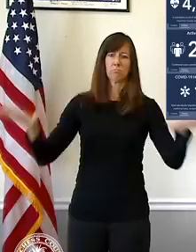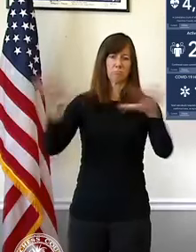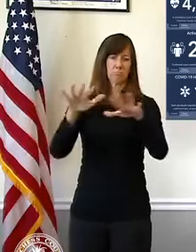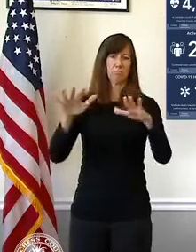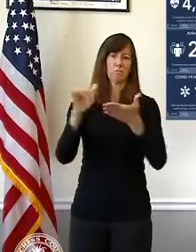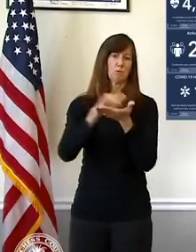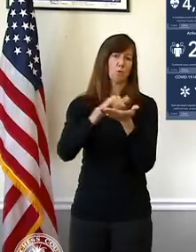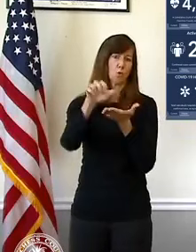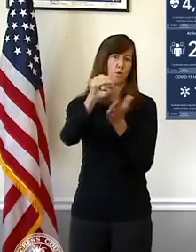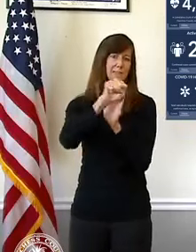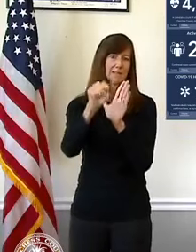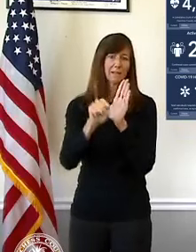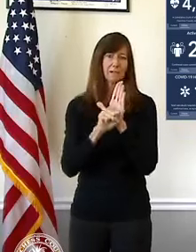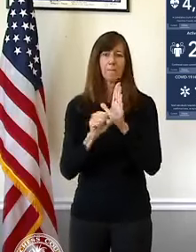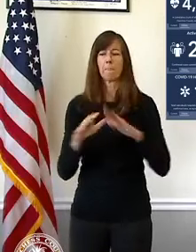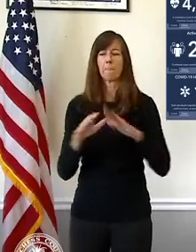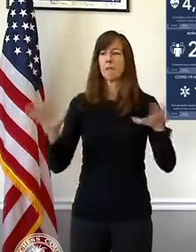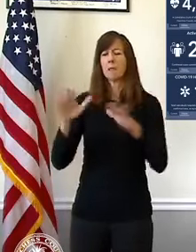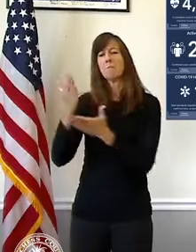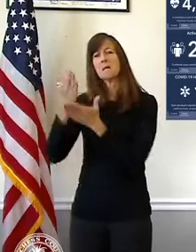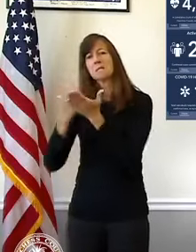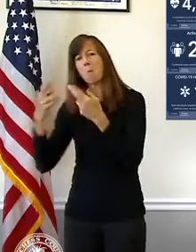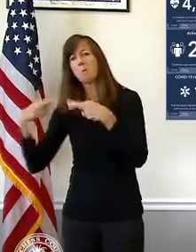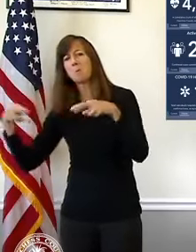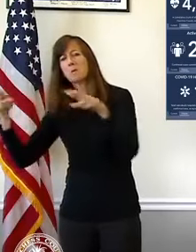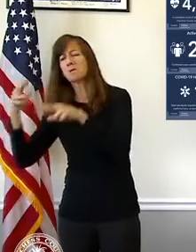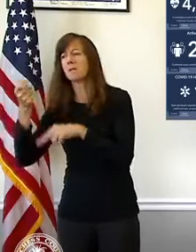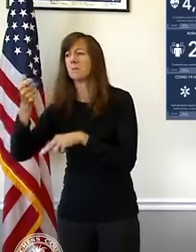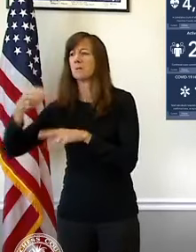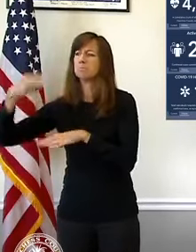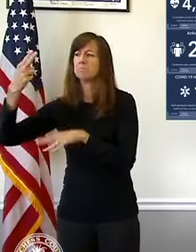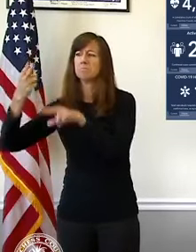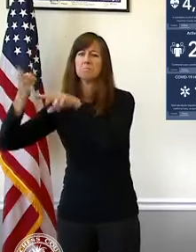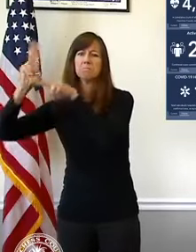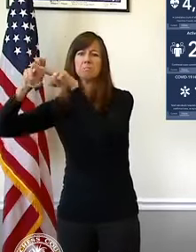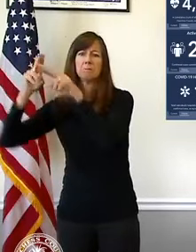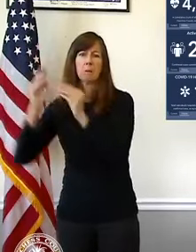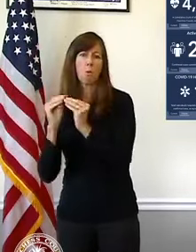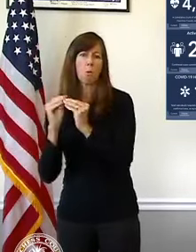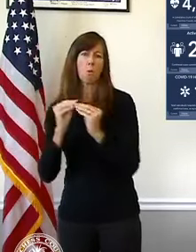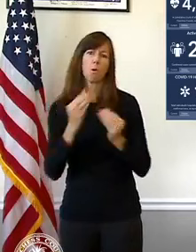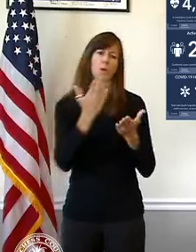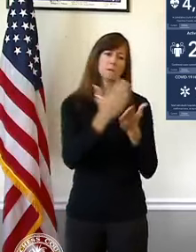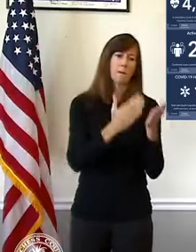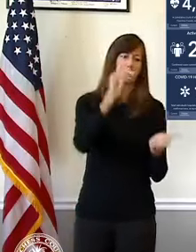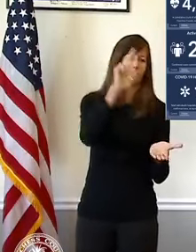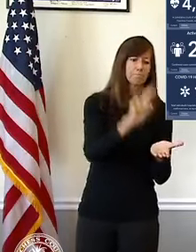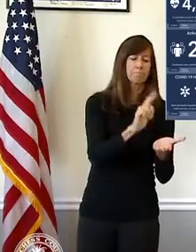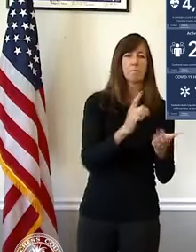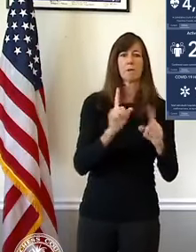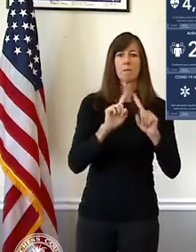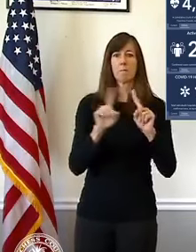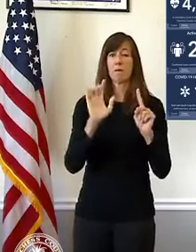higher, some regions a little bit lower, but we've been just at that 1%. And again, that's the total number of tests